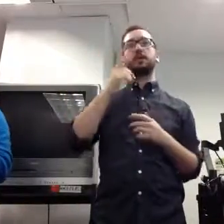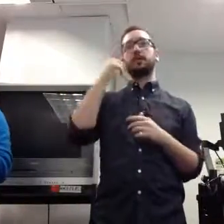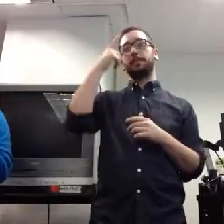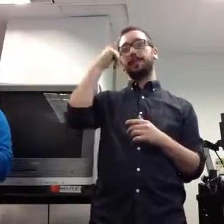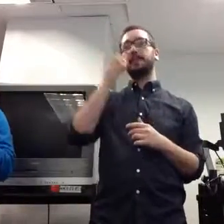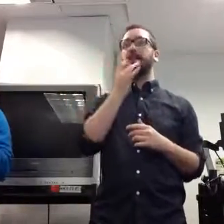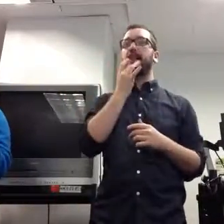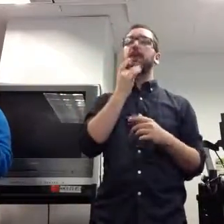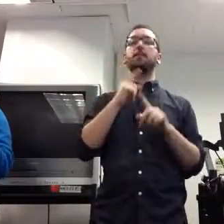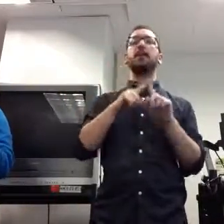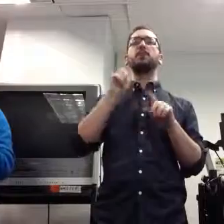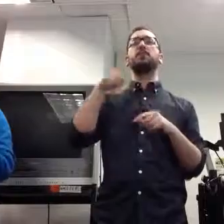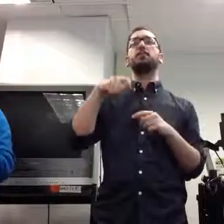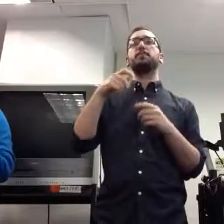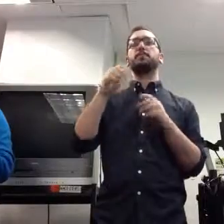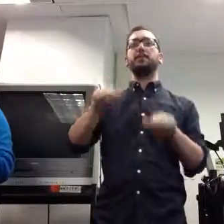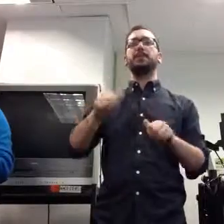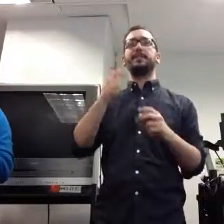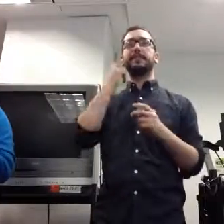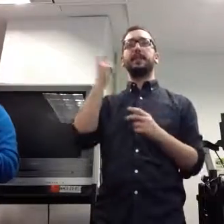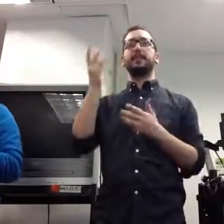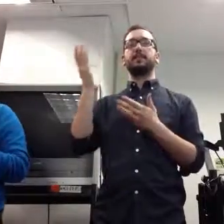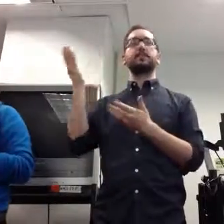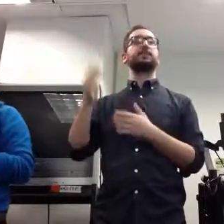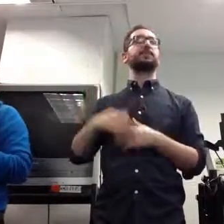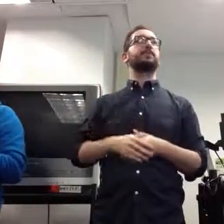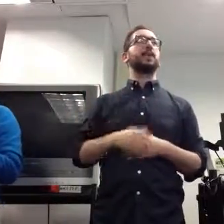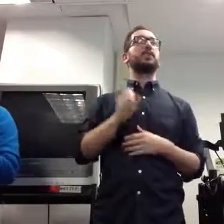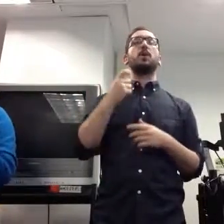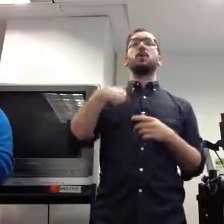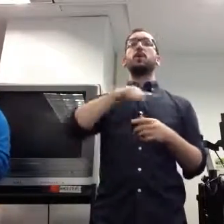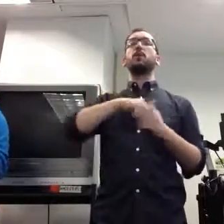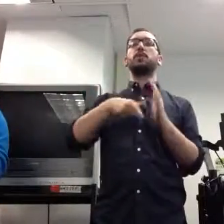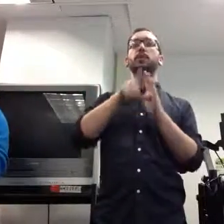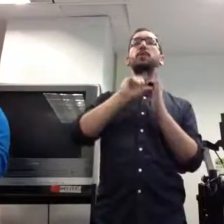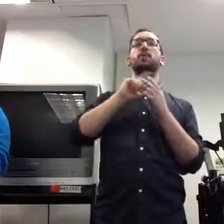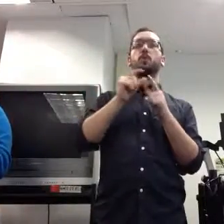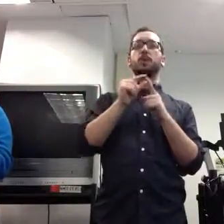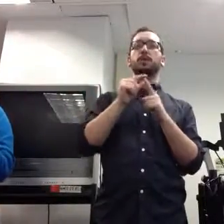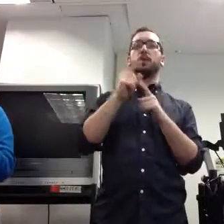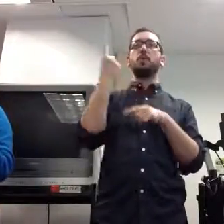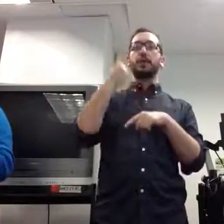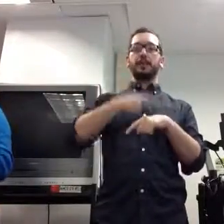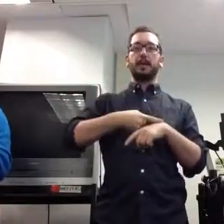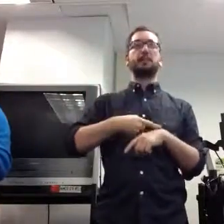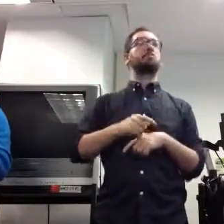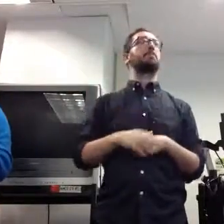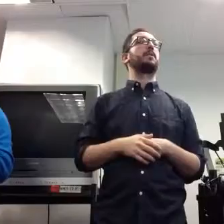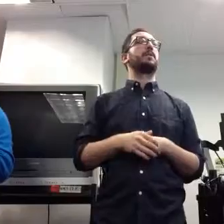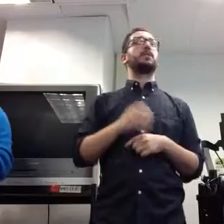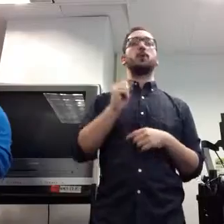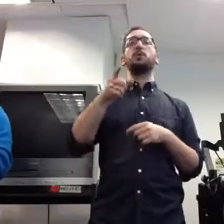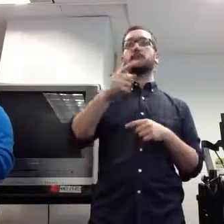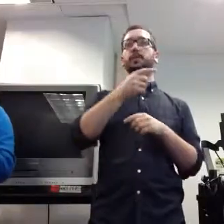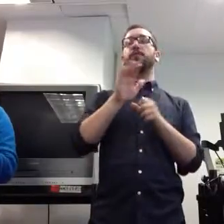it. And we're going to go through those words one at a time and make sure you understand each one of those. So copy it